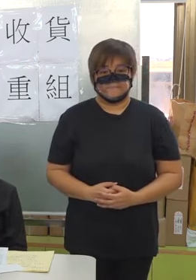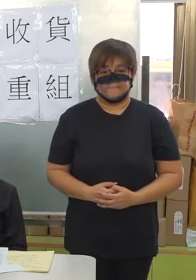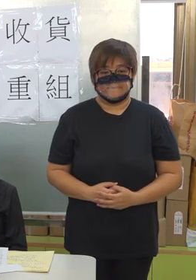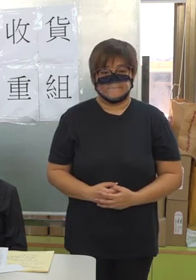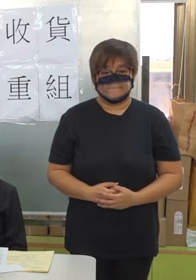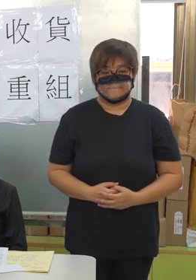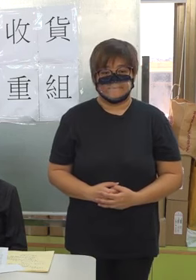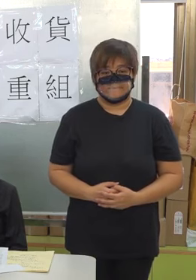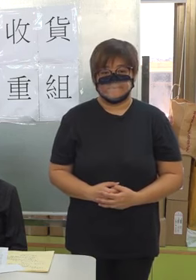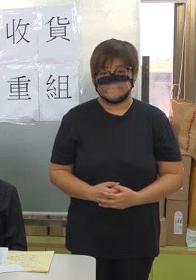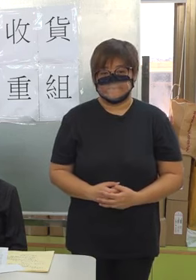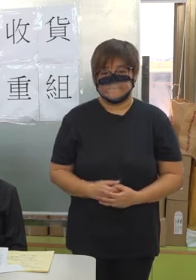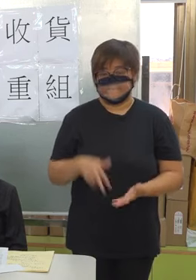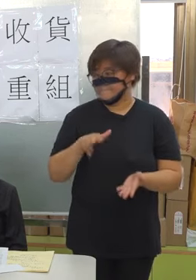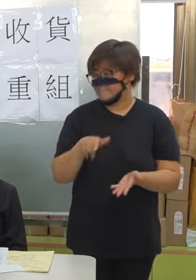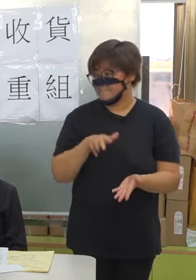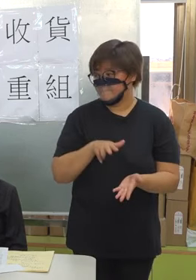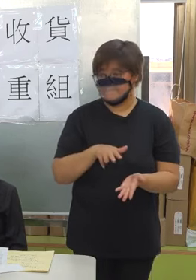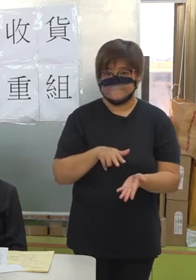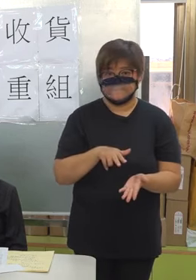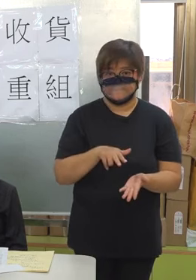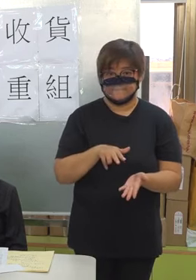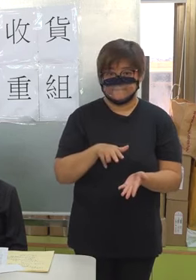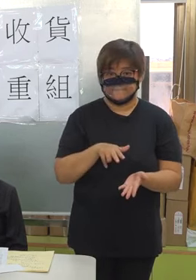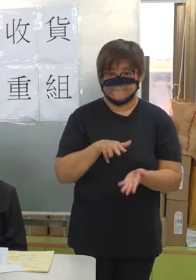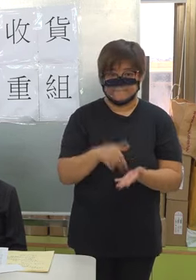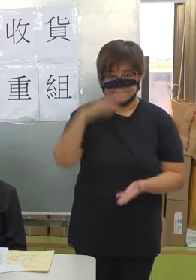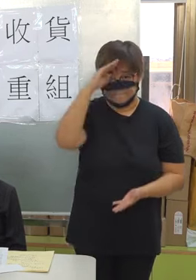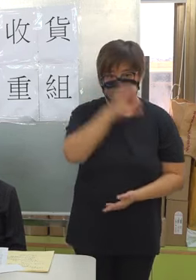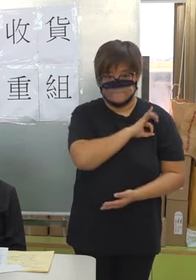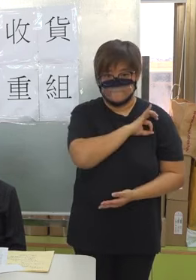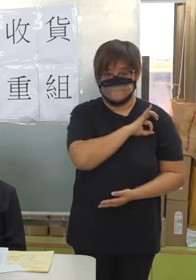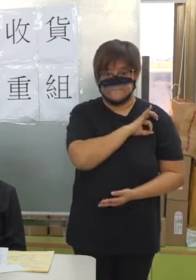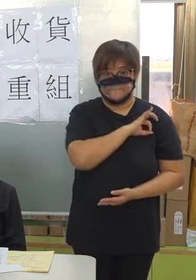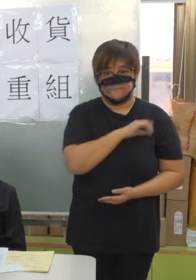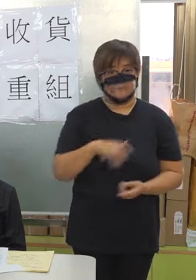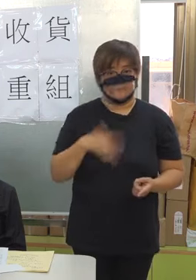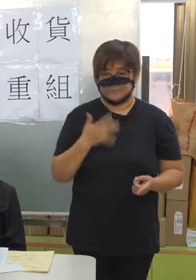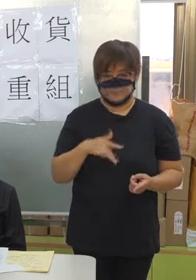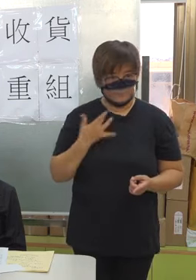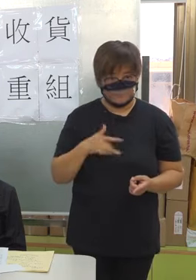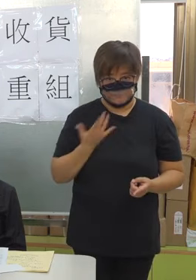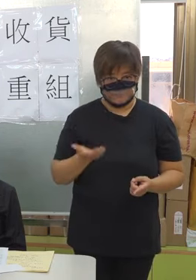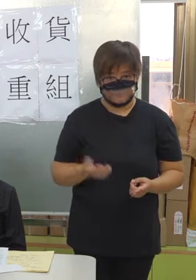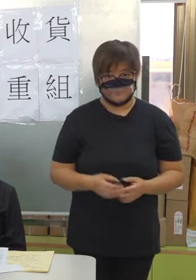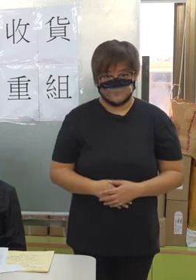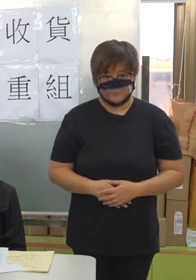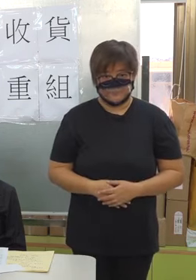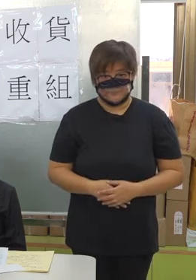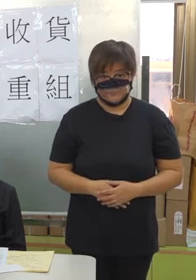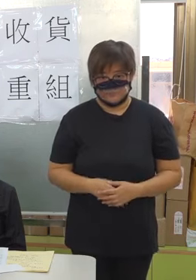The IPCC is a joke. The report it generated not only lacks independence, but is